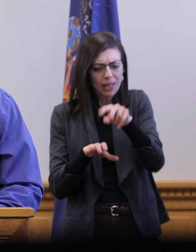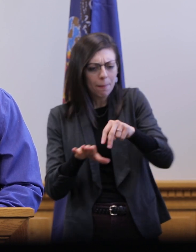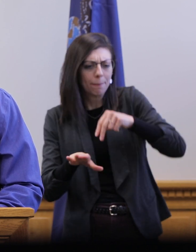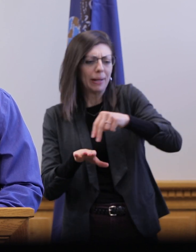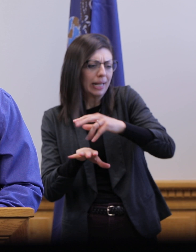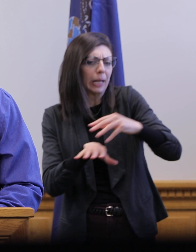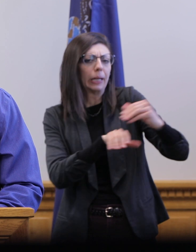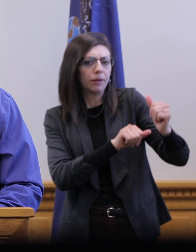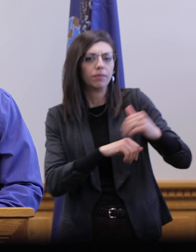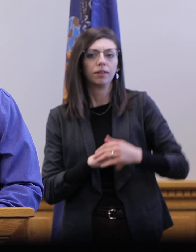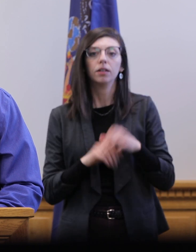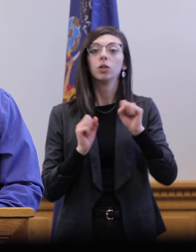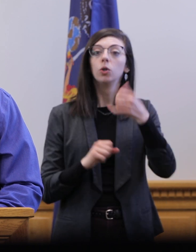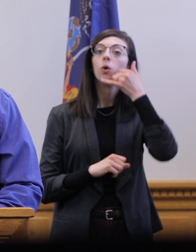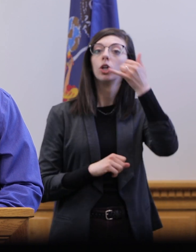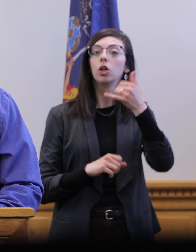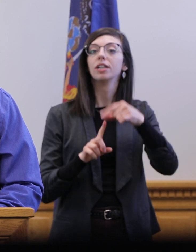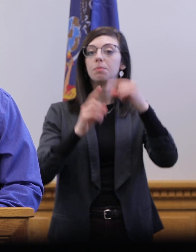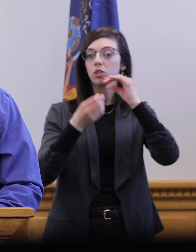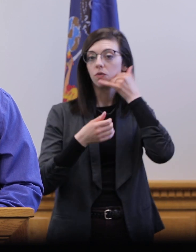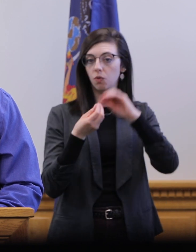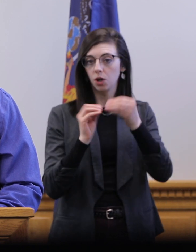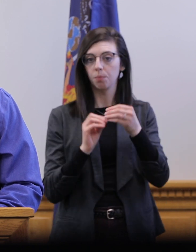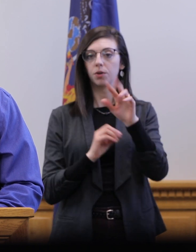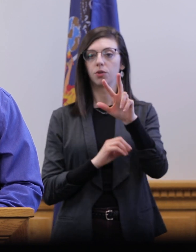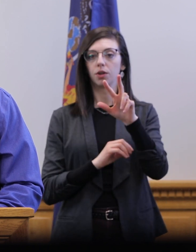Department's COVID hotline at